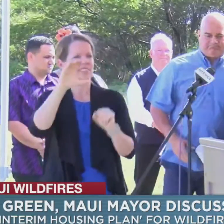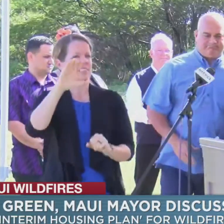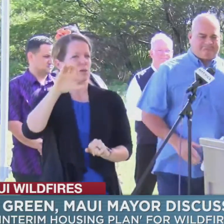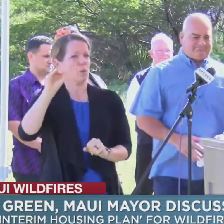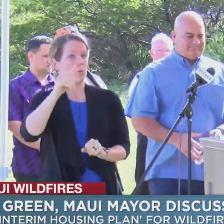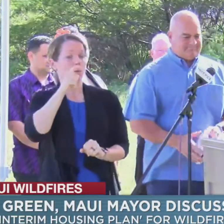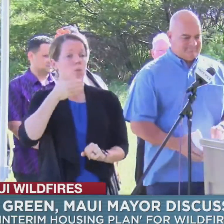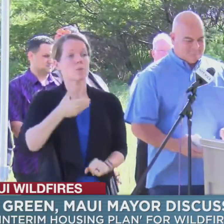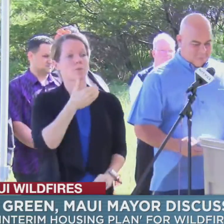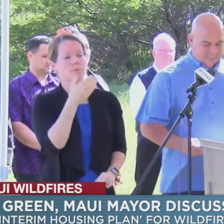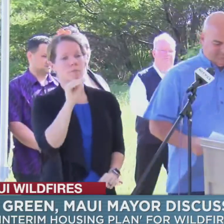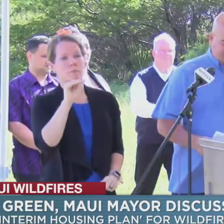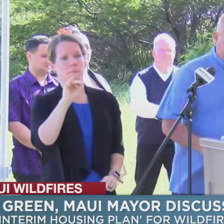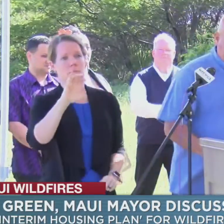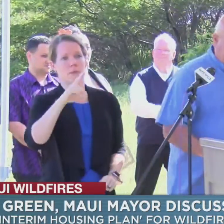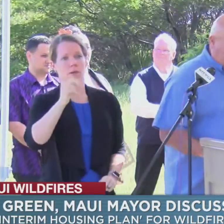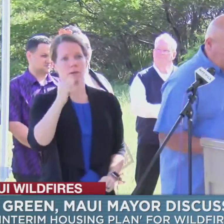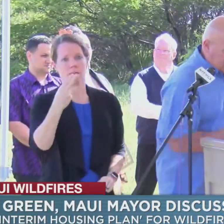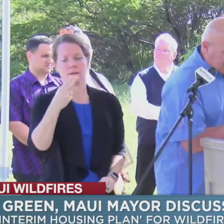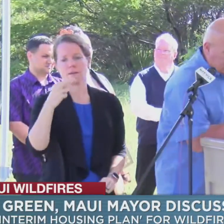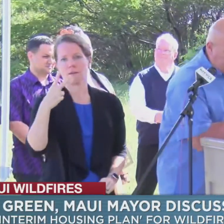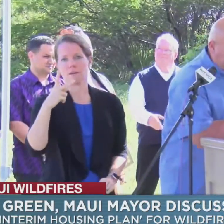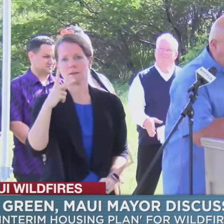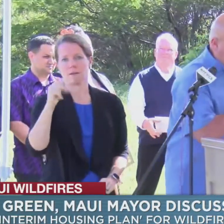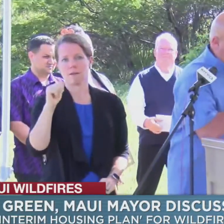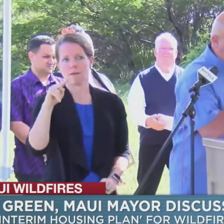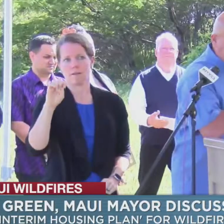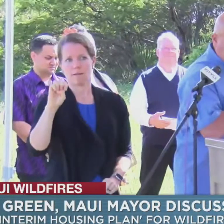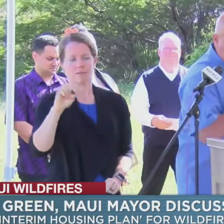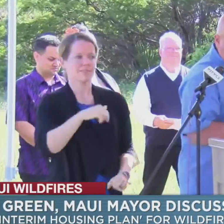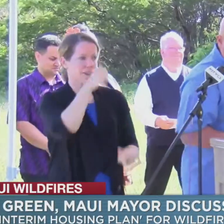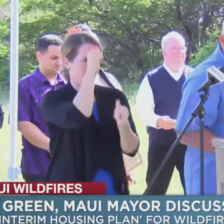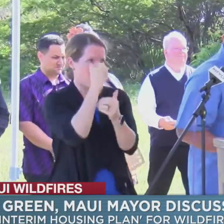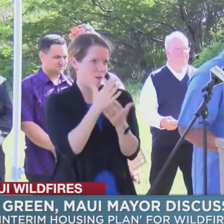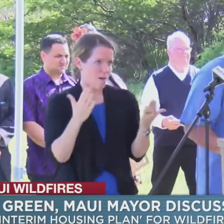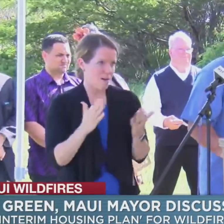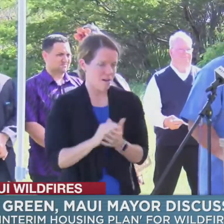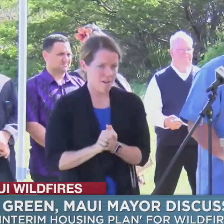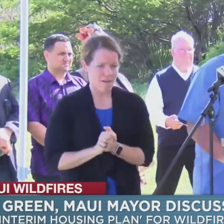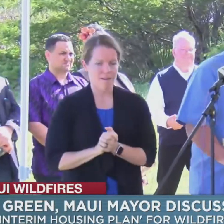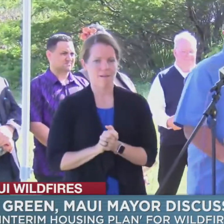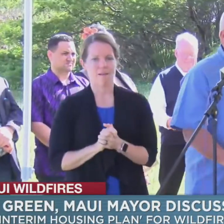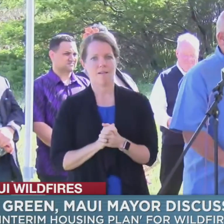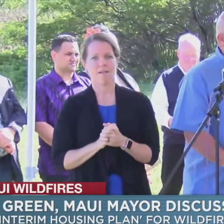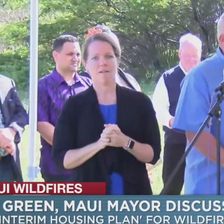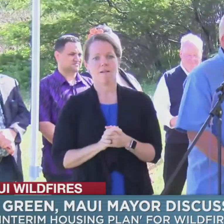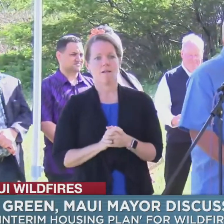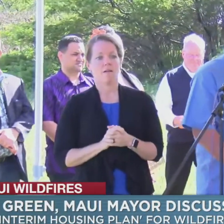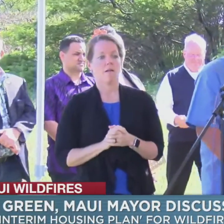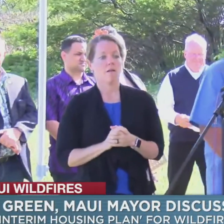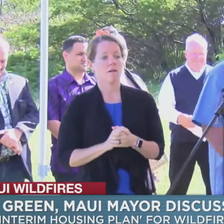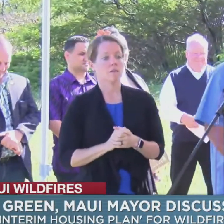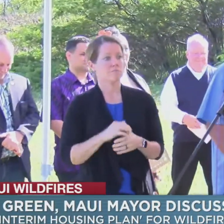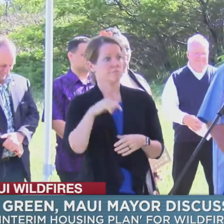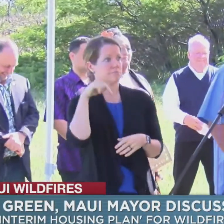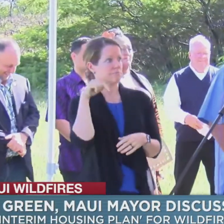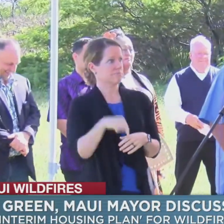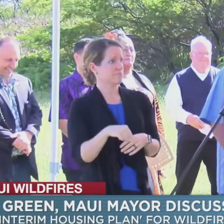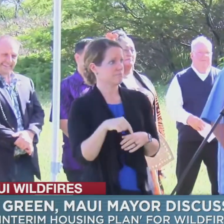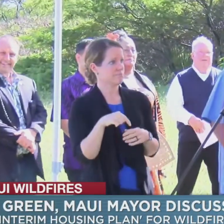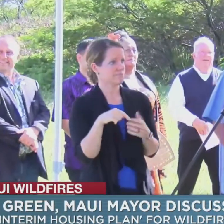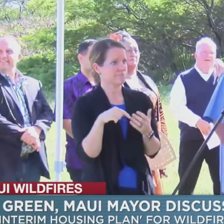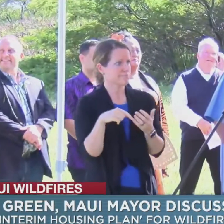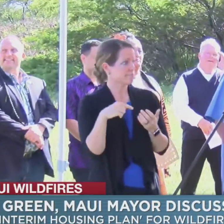Aloha mai kako. this MOU is much more than just